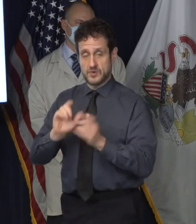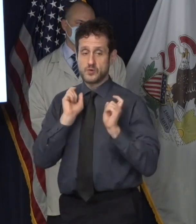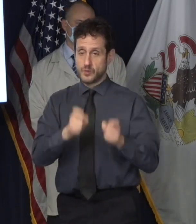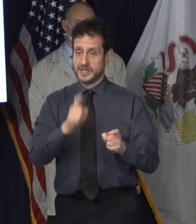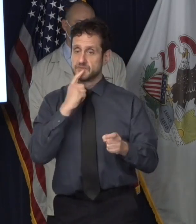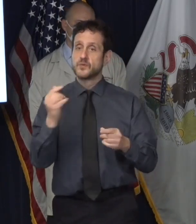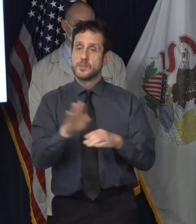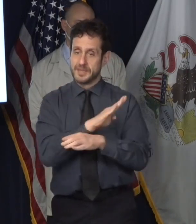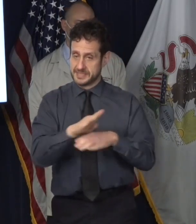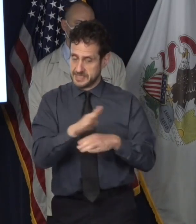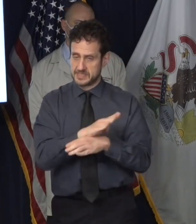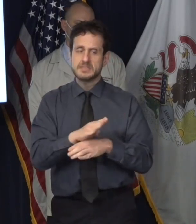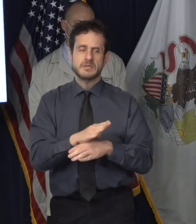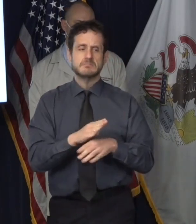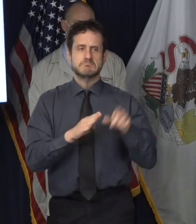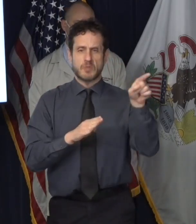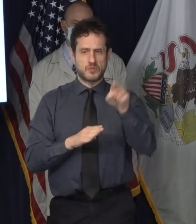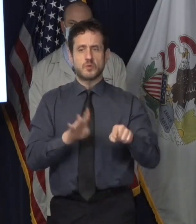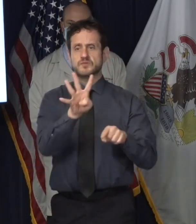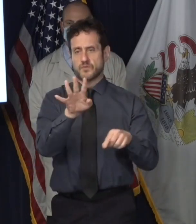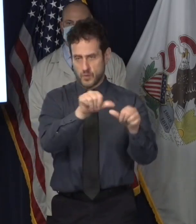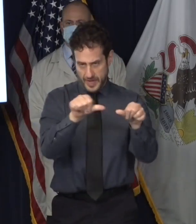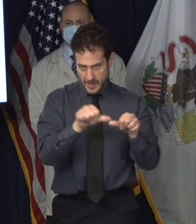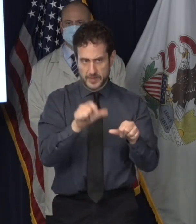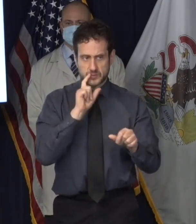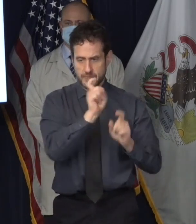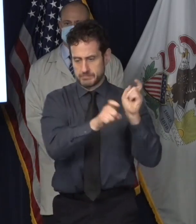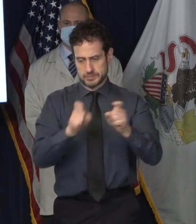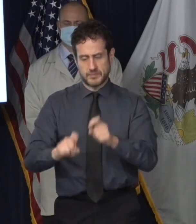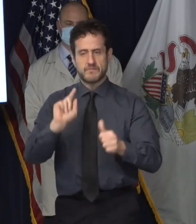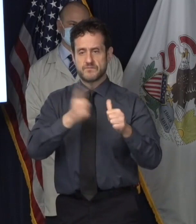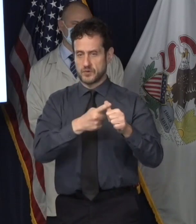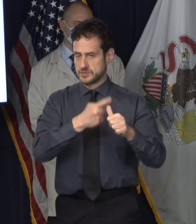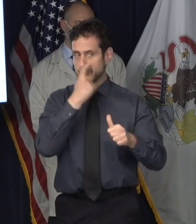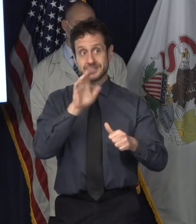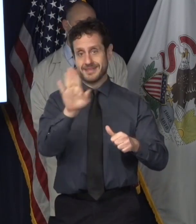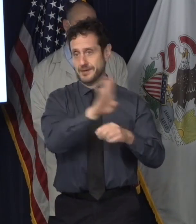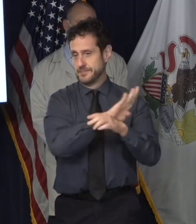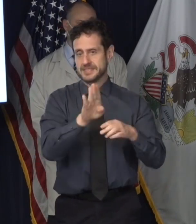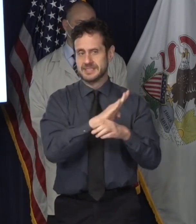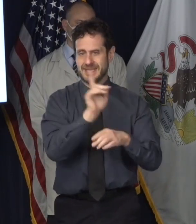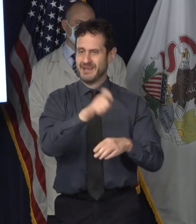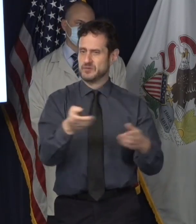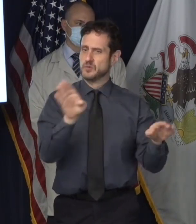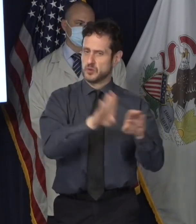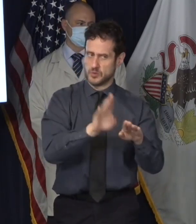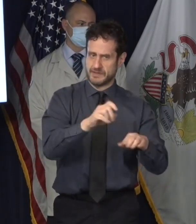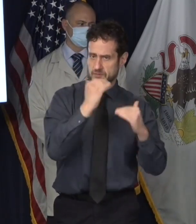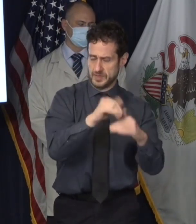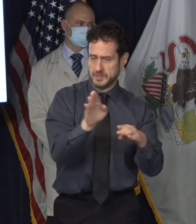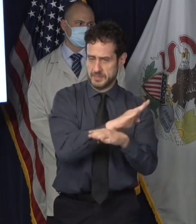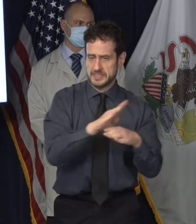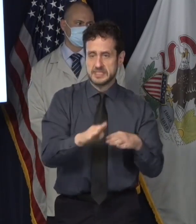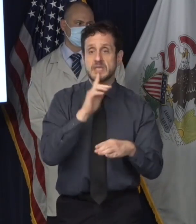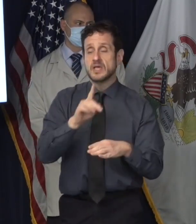grants. A description of the grants and an application form can be found online